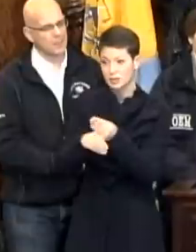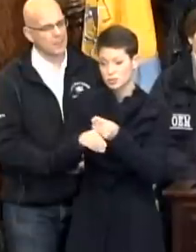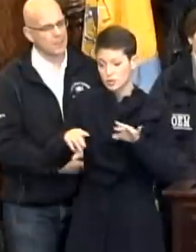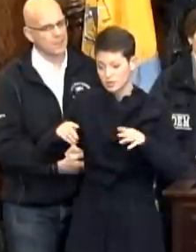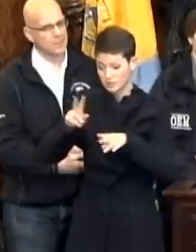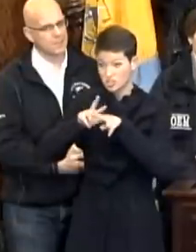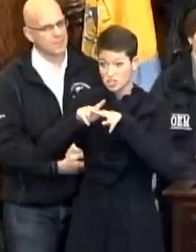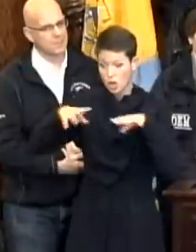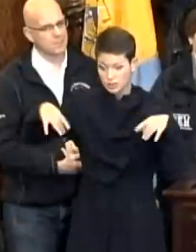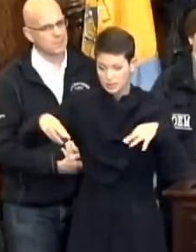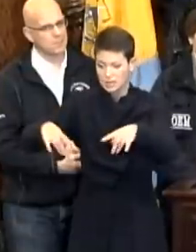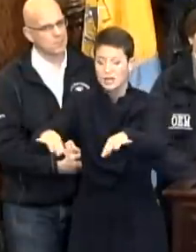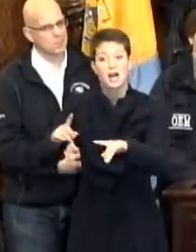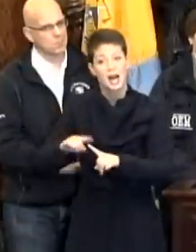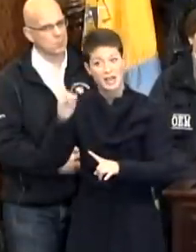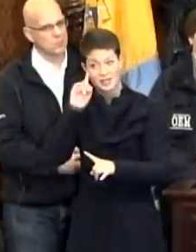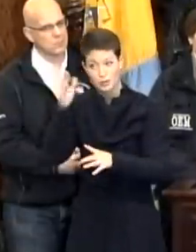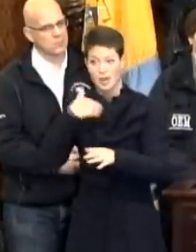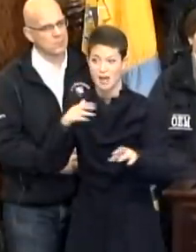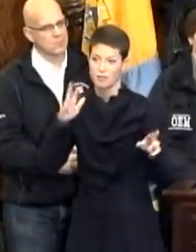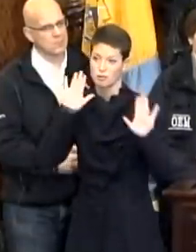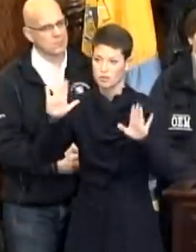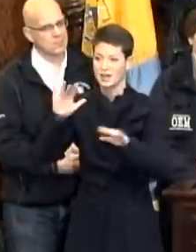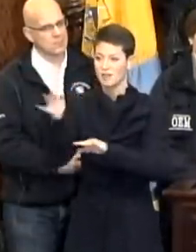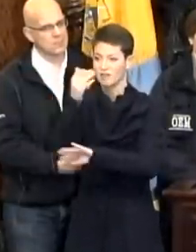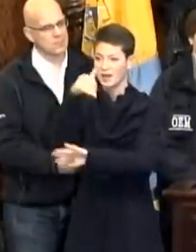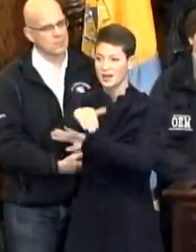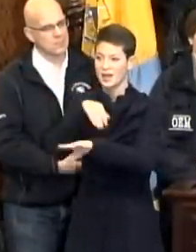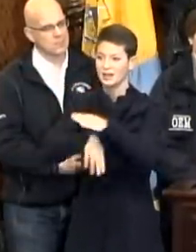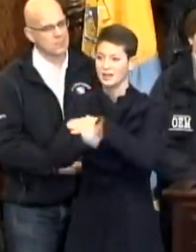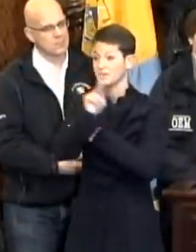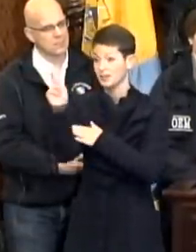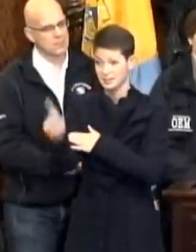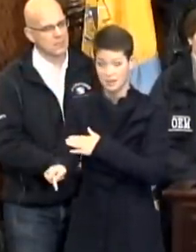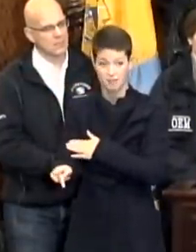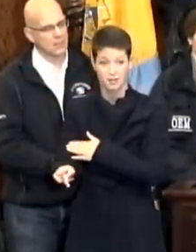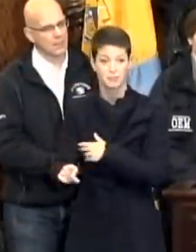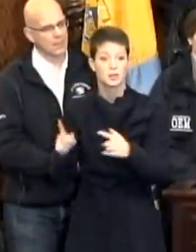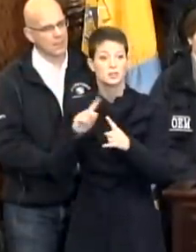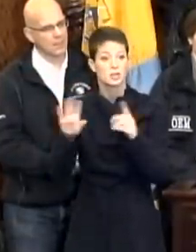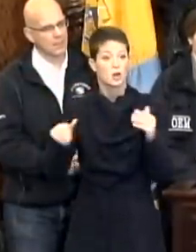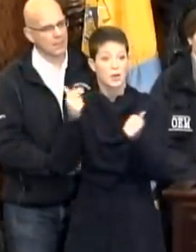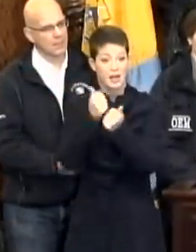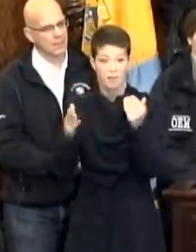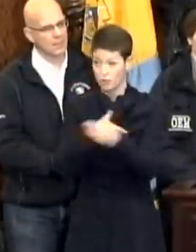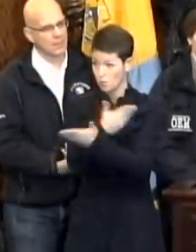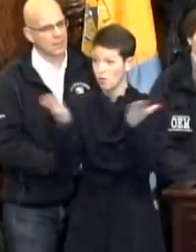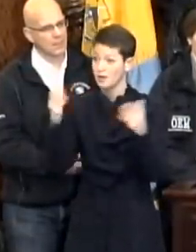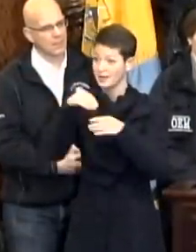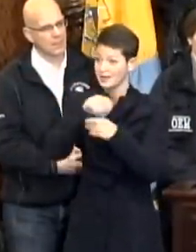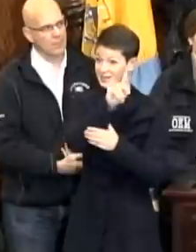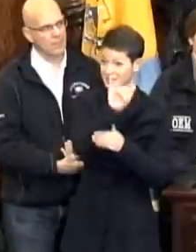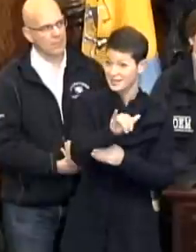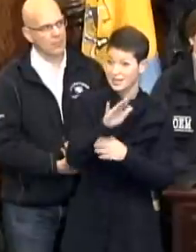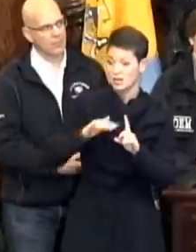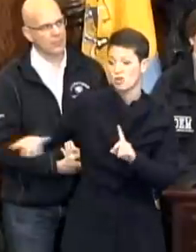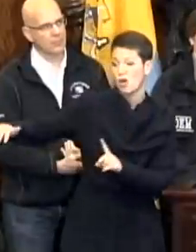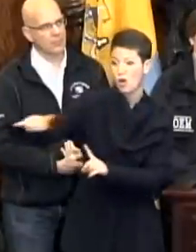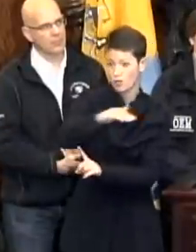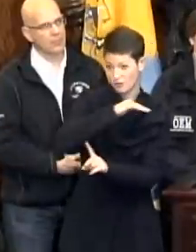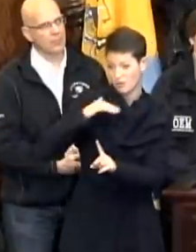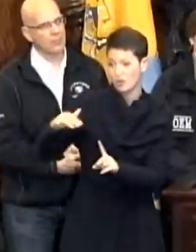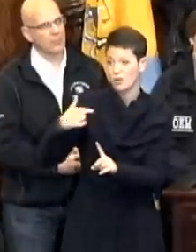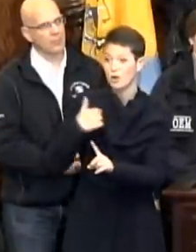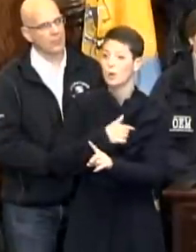I think we'll be ready for a great Friday night in Philadelphia. And so everyone in the city and throughout the region, we